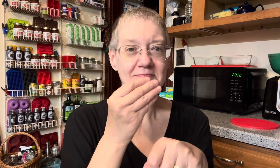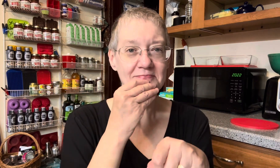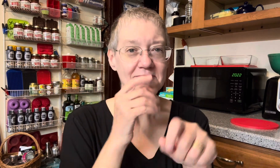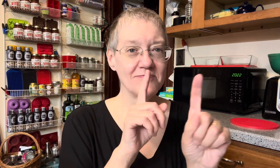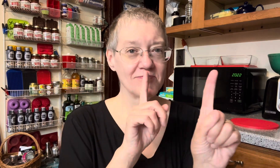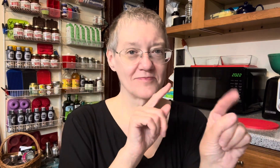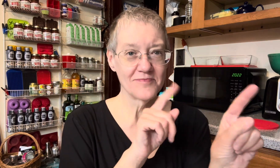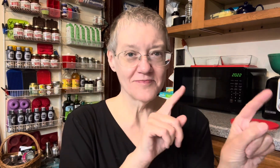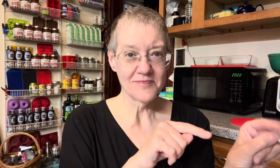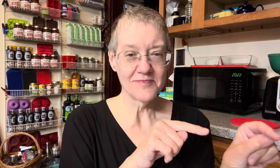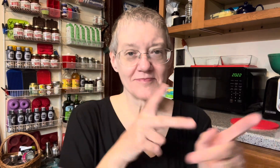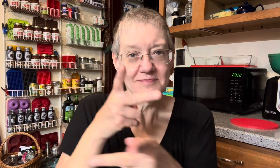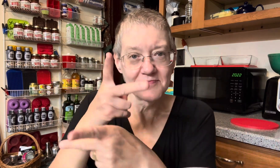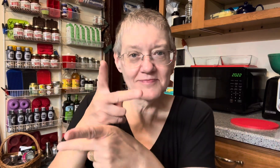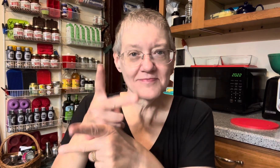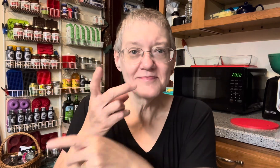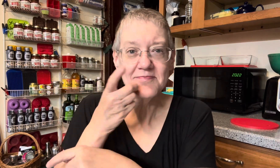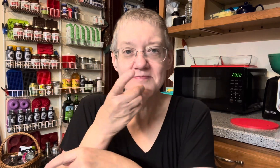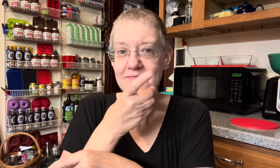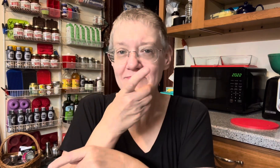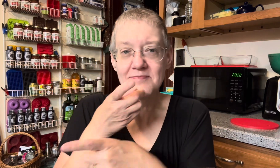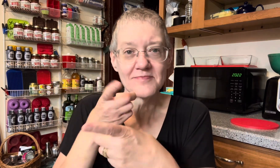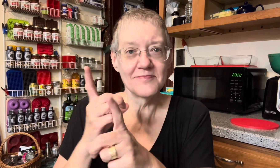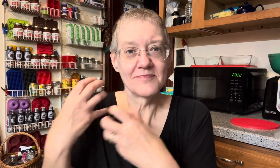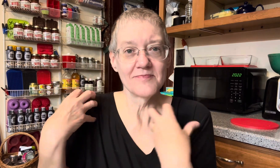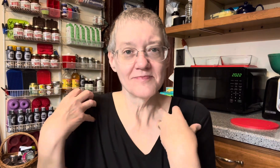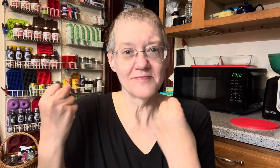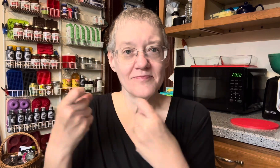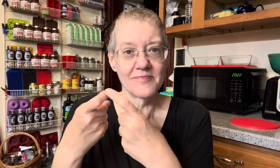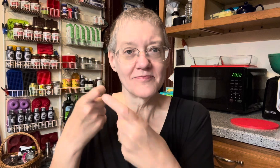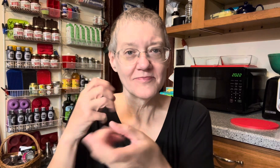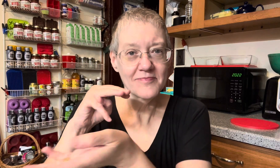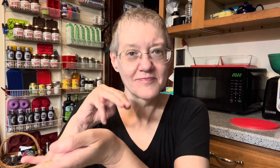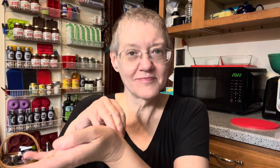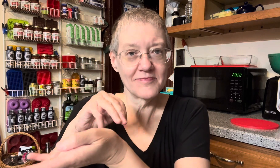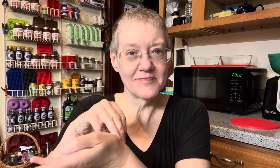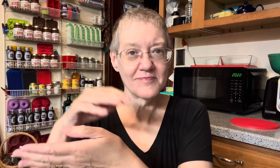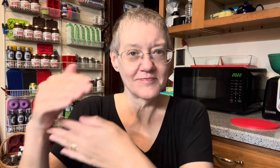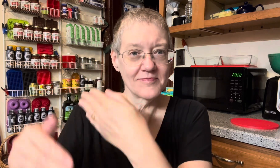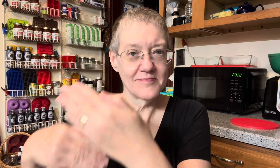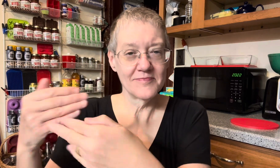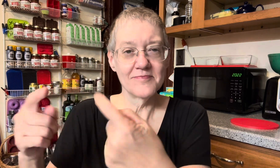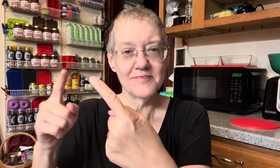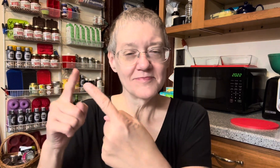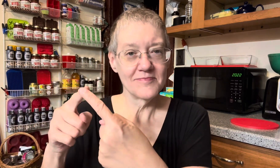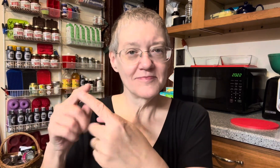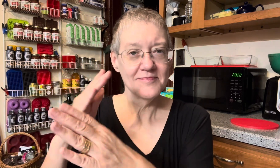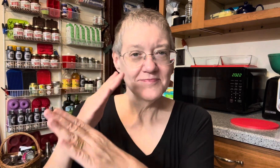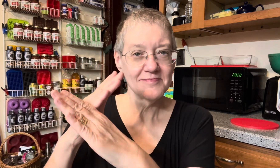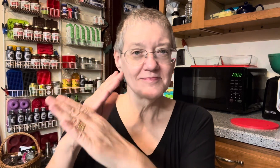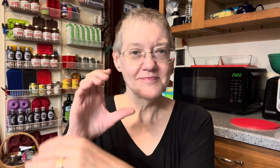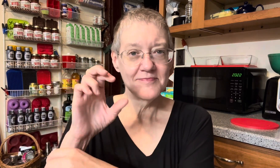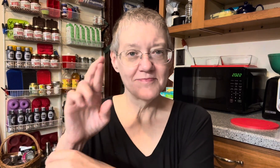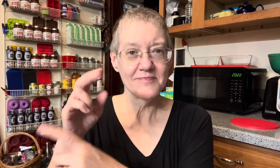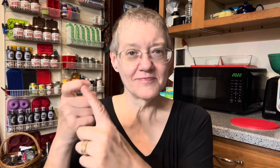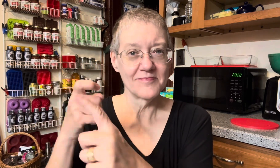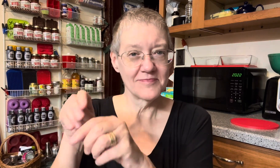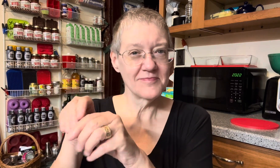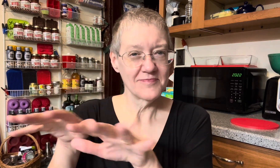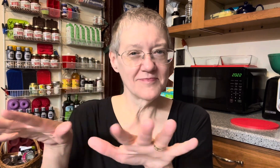of course, food ordering and taking care of Dale as he's been recovering for the different